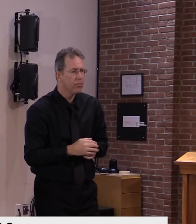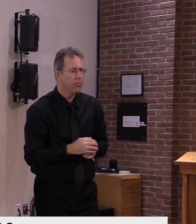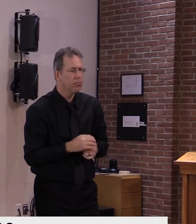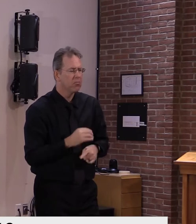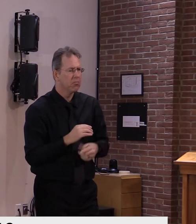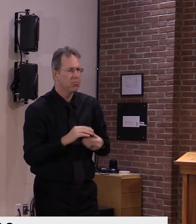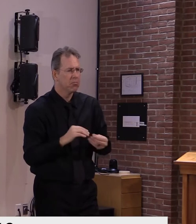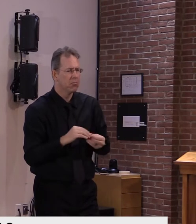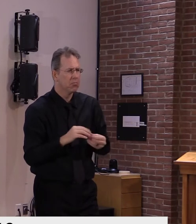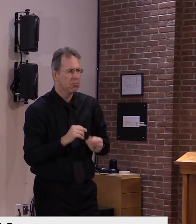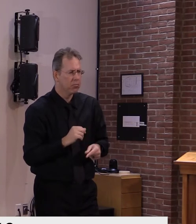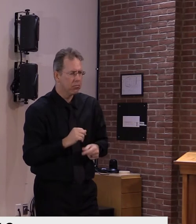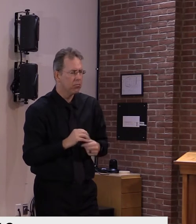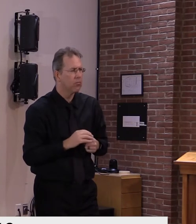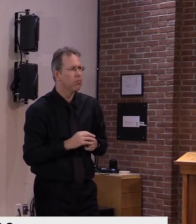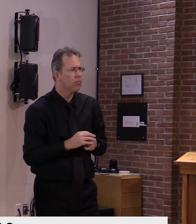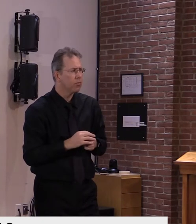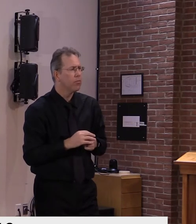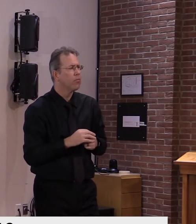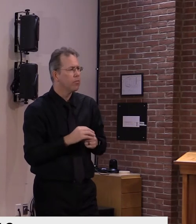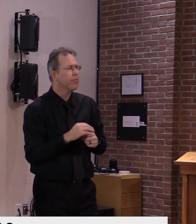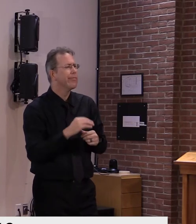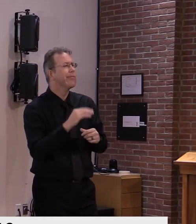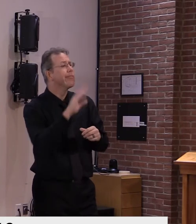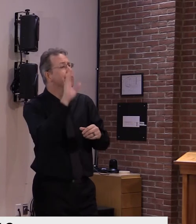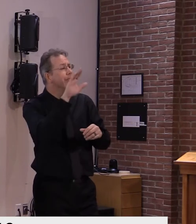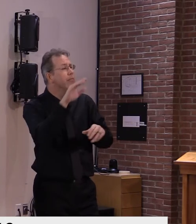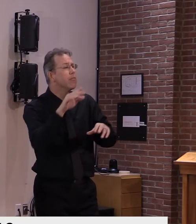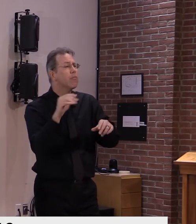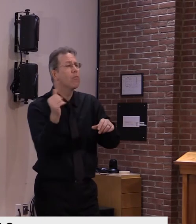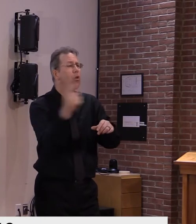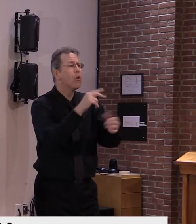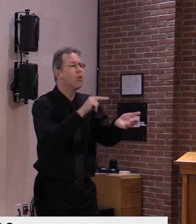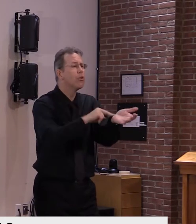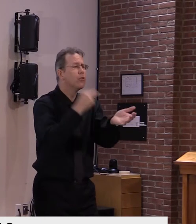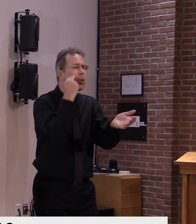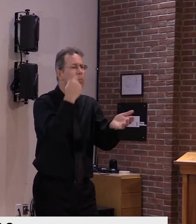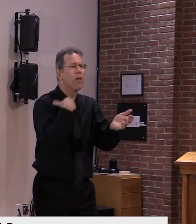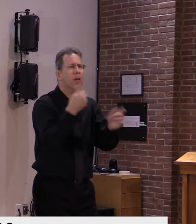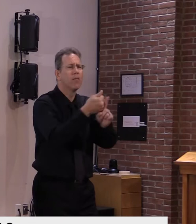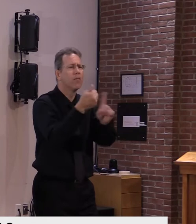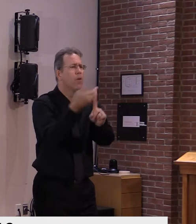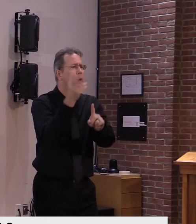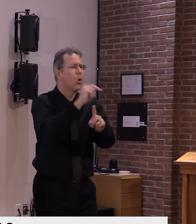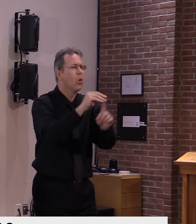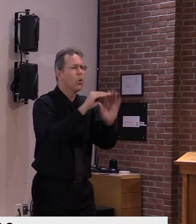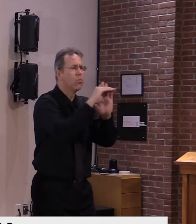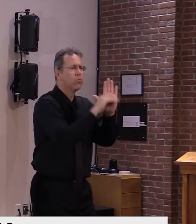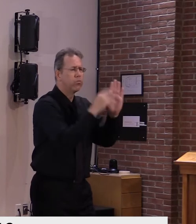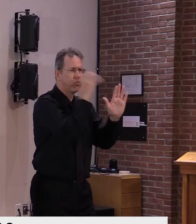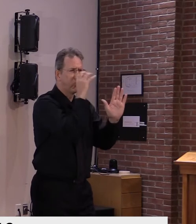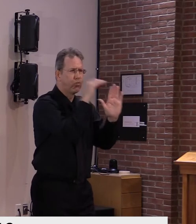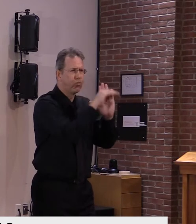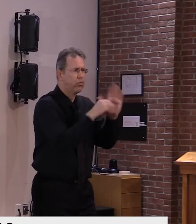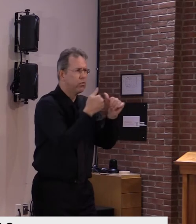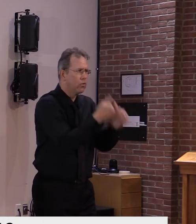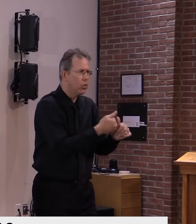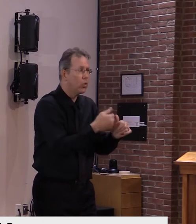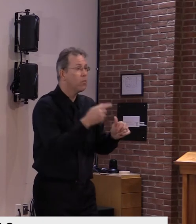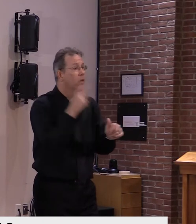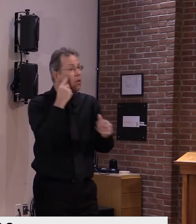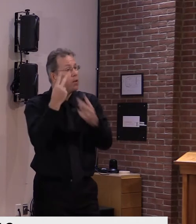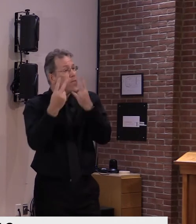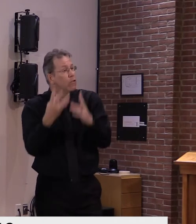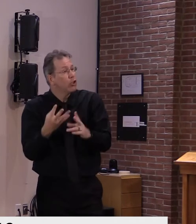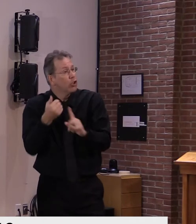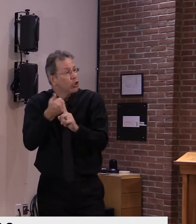on visitation, and so I think those will continue until we get the prevalence of the virus in the community under